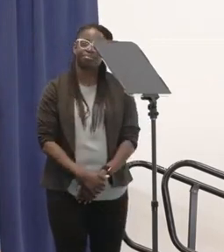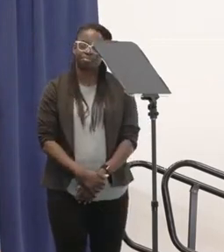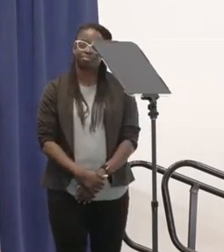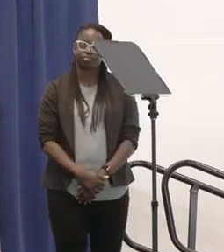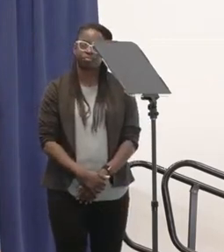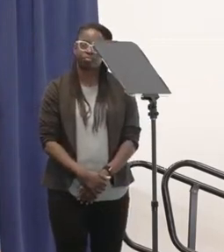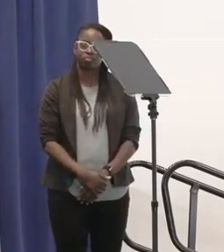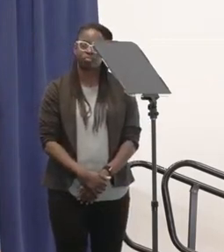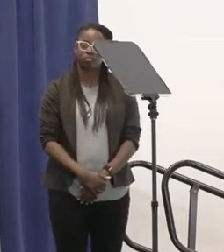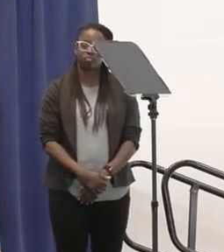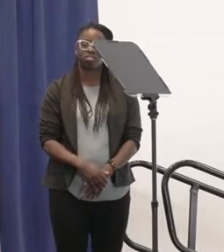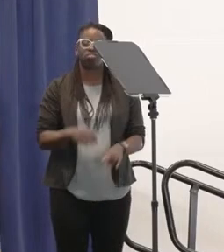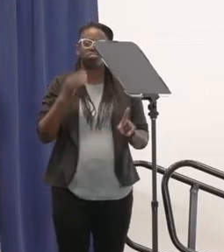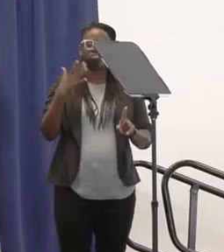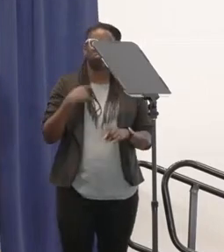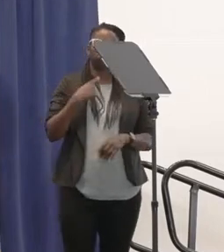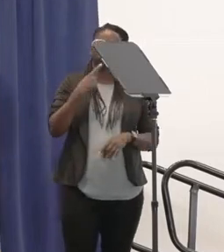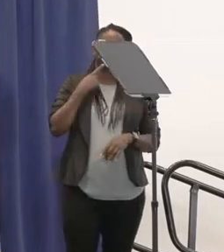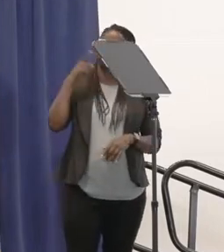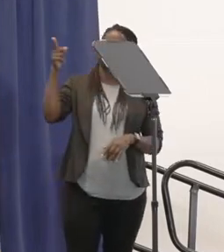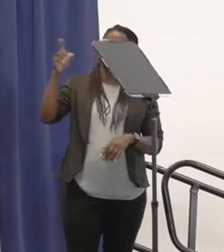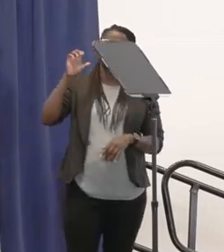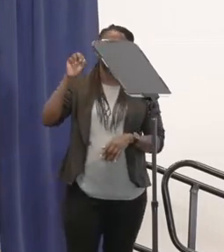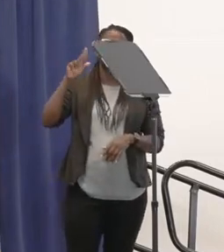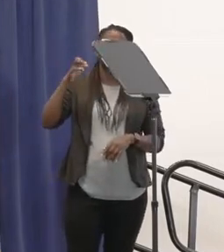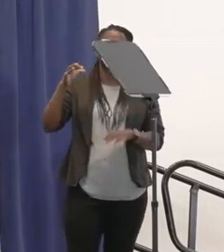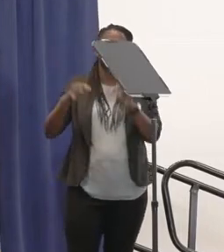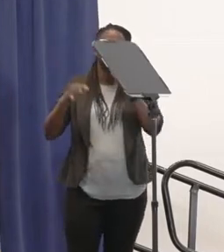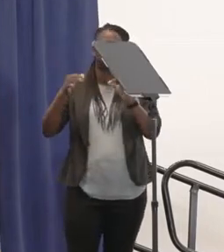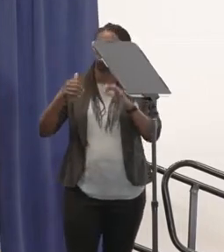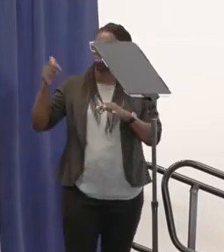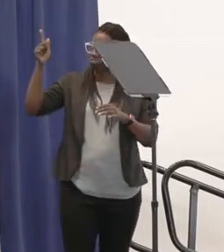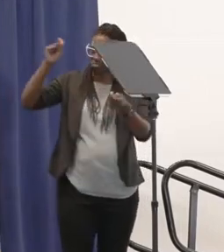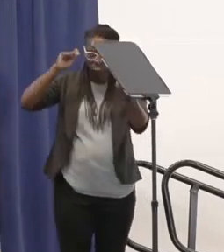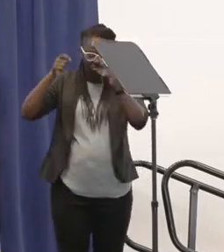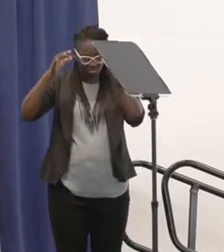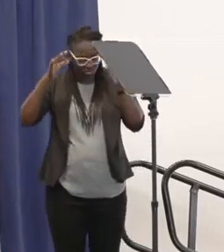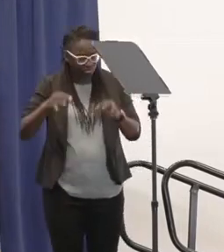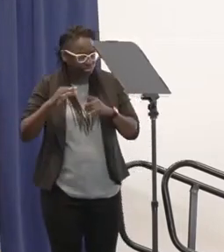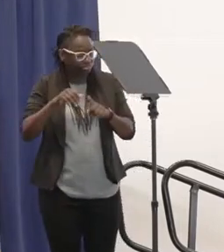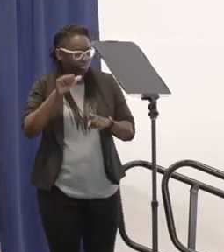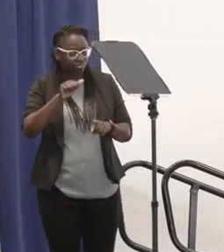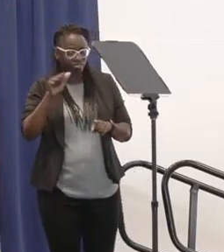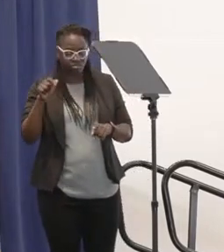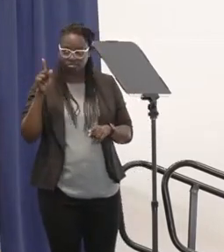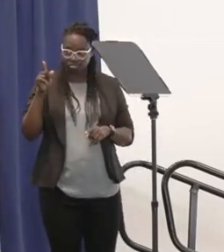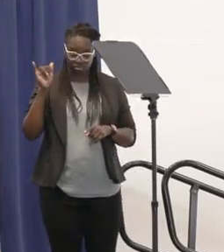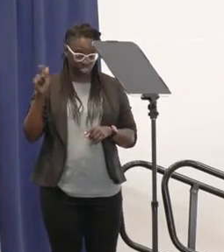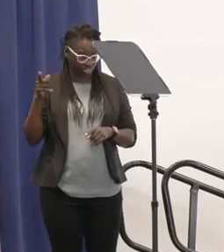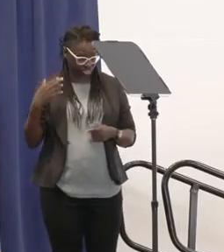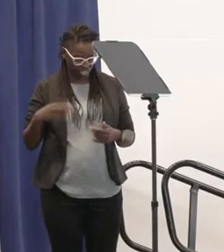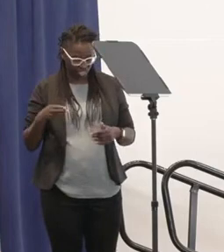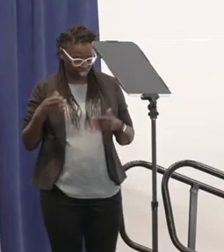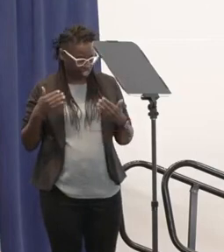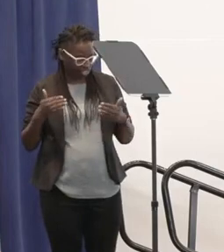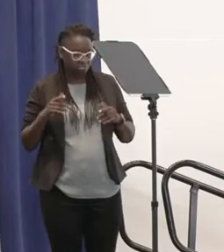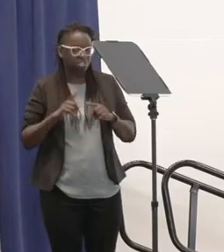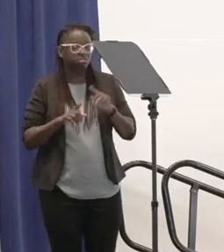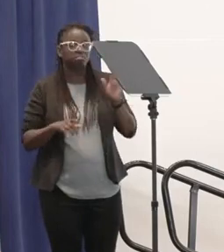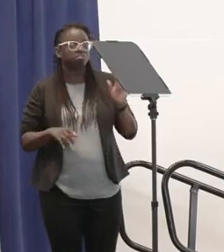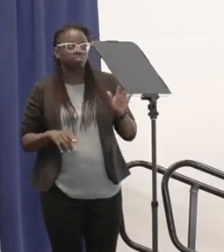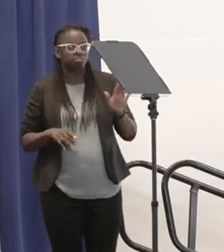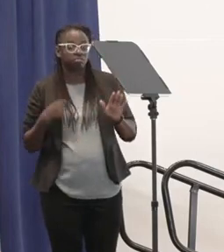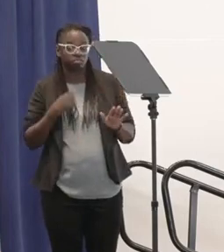not only because the court's decision ignores history, of course, but also the ongoing reality of racism